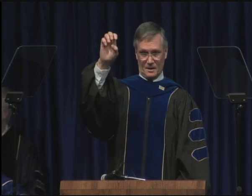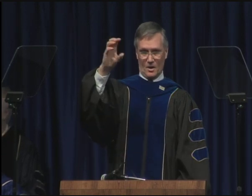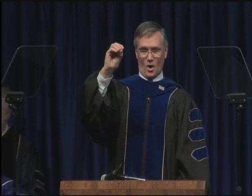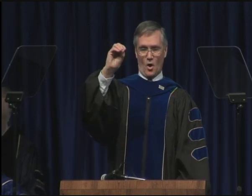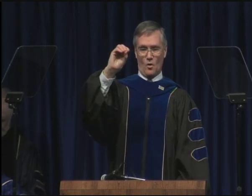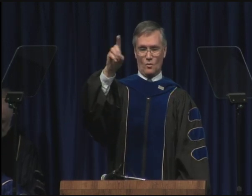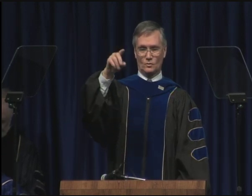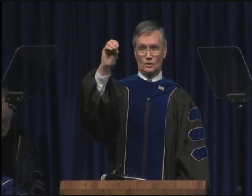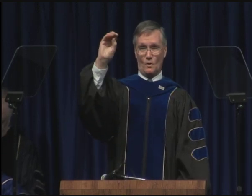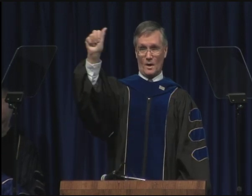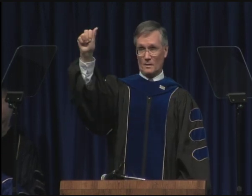Jeanette Ozoa.